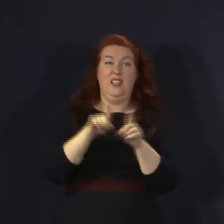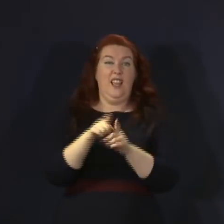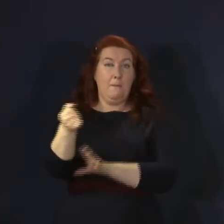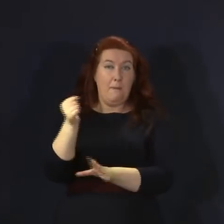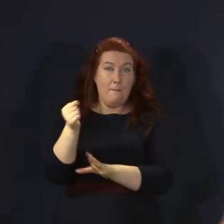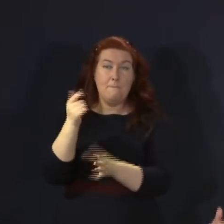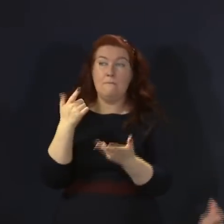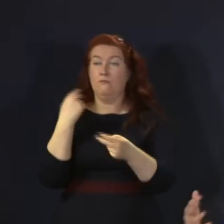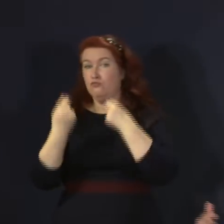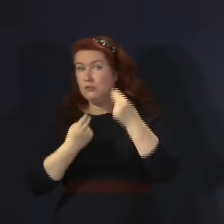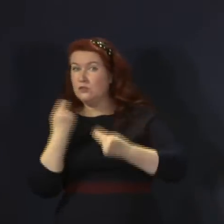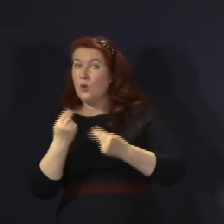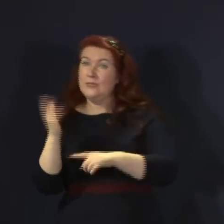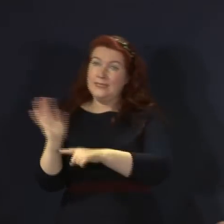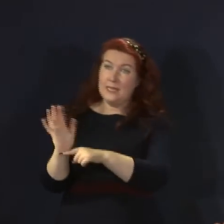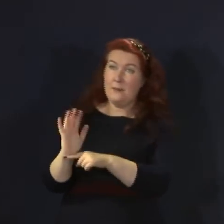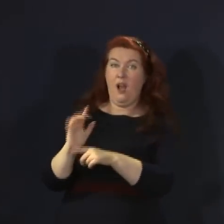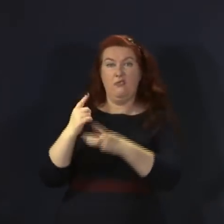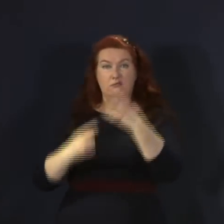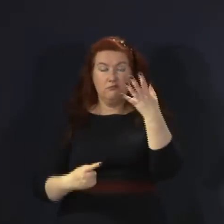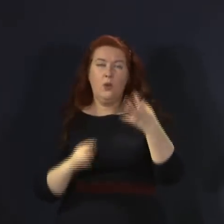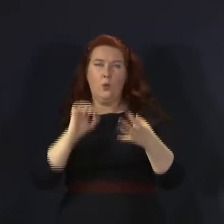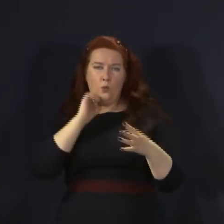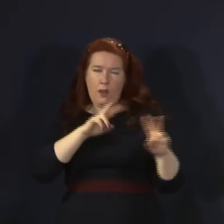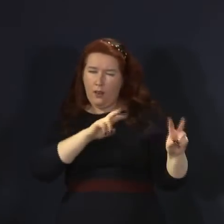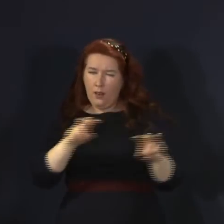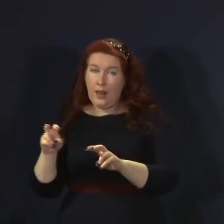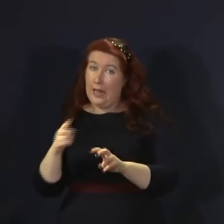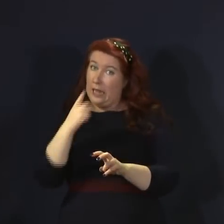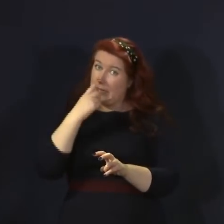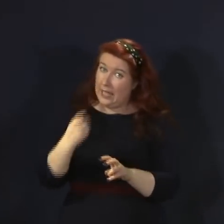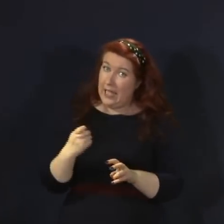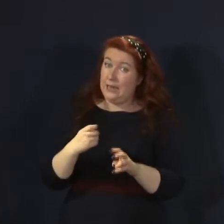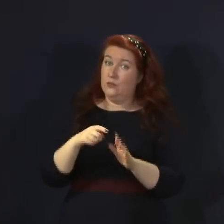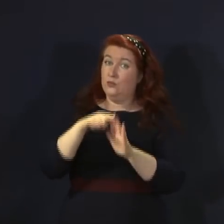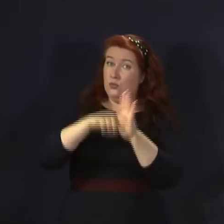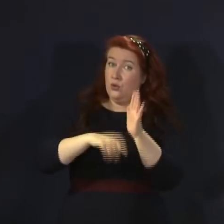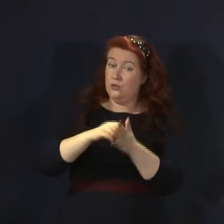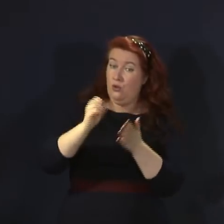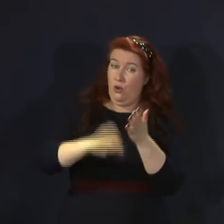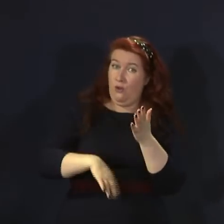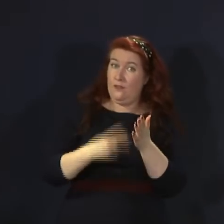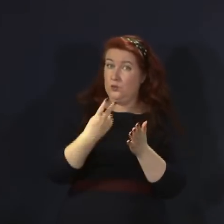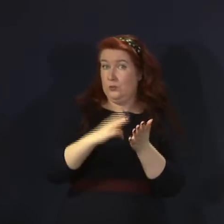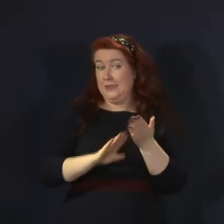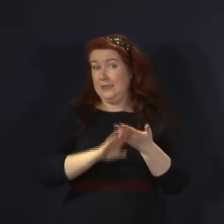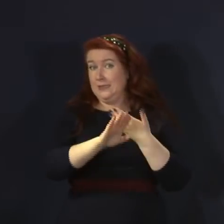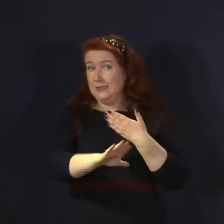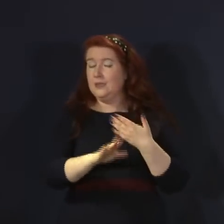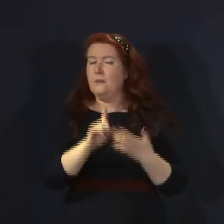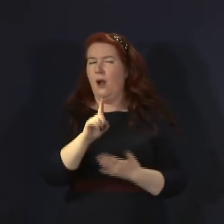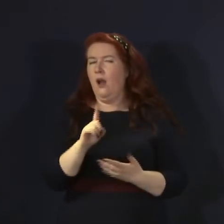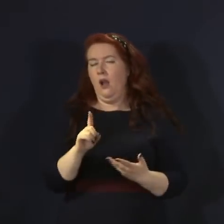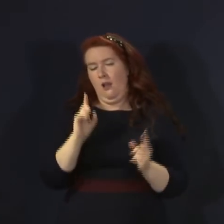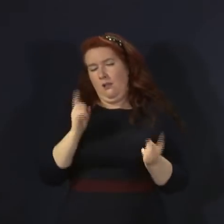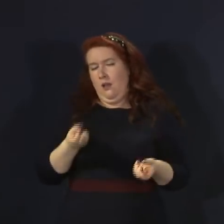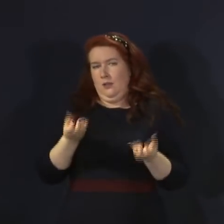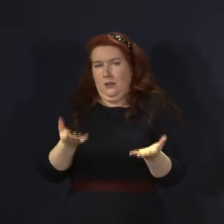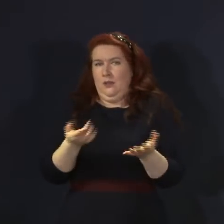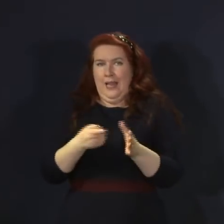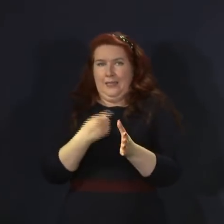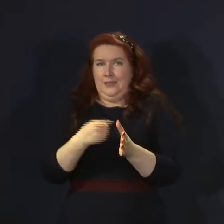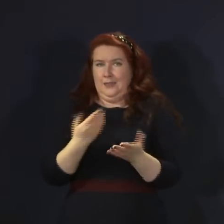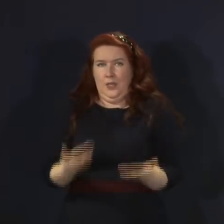and restaurants, cinemas, etc., to see whether we can have further relaxations of physical distancing. But I think it would be wrong to preempt